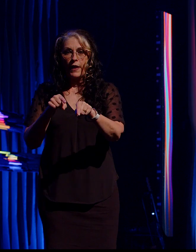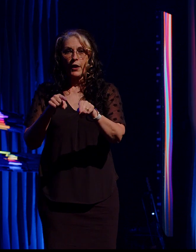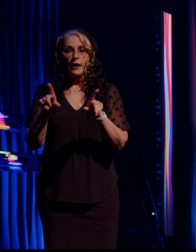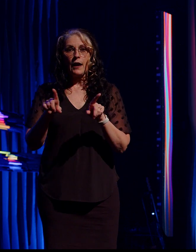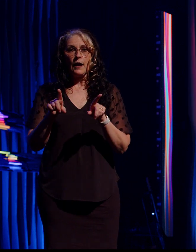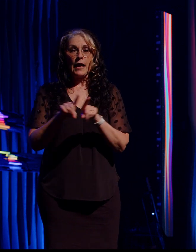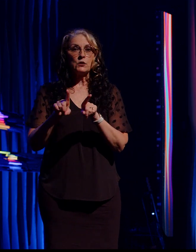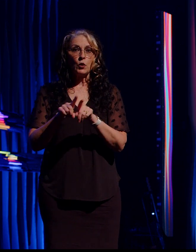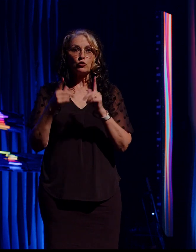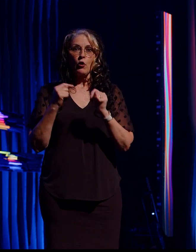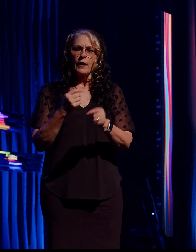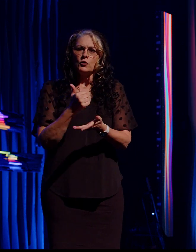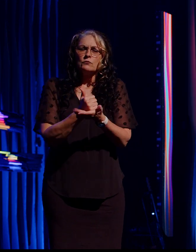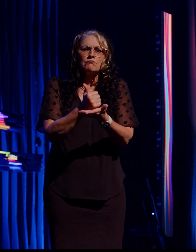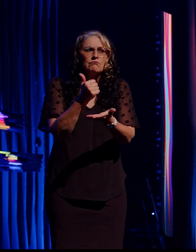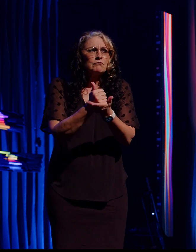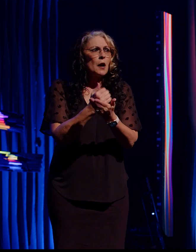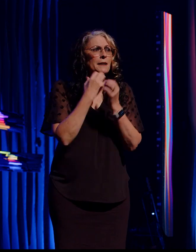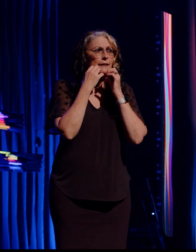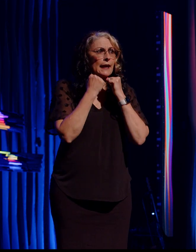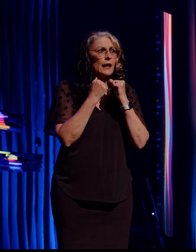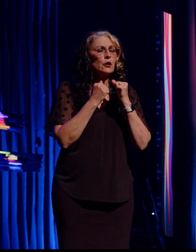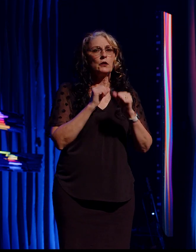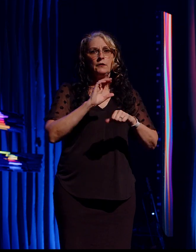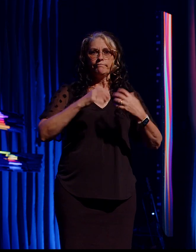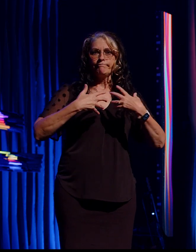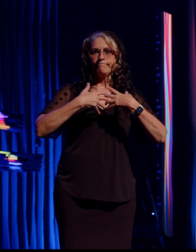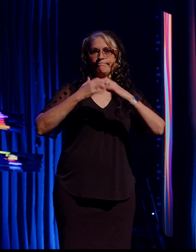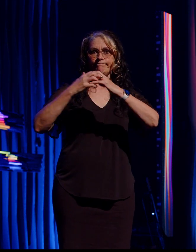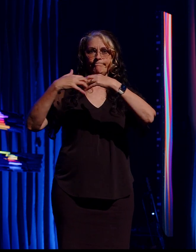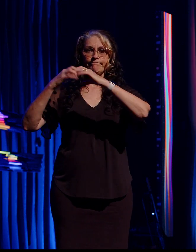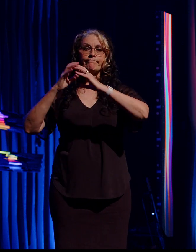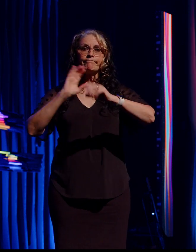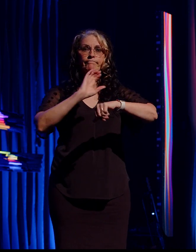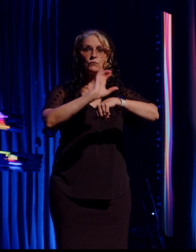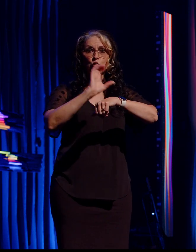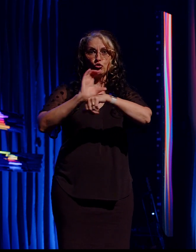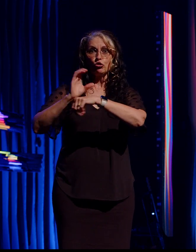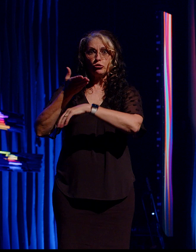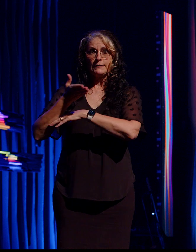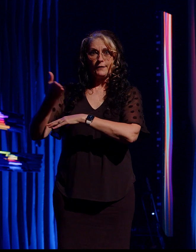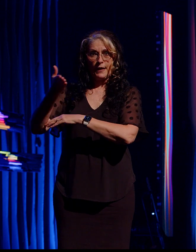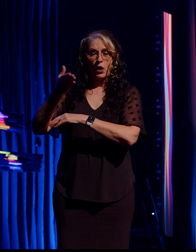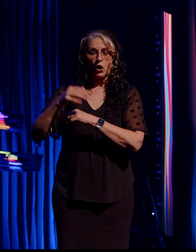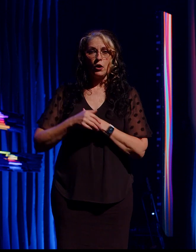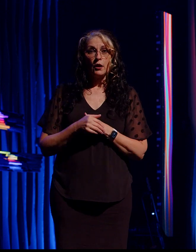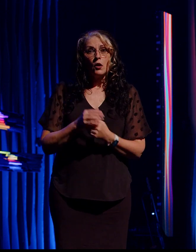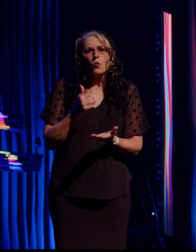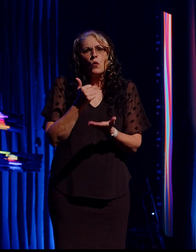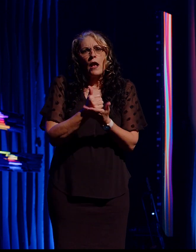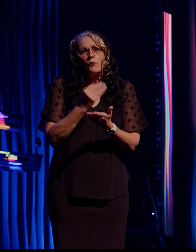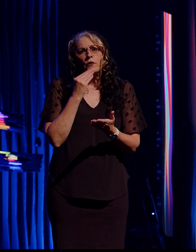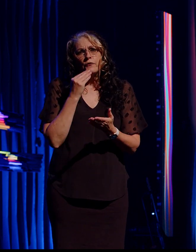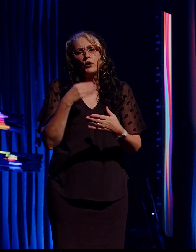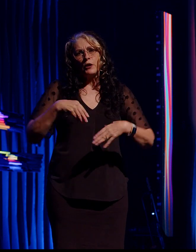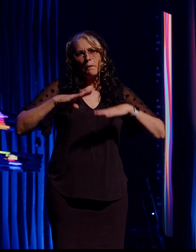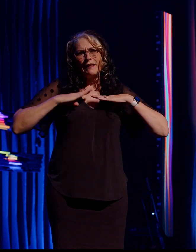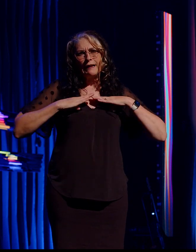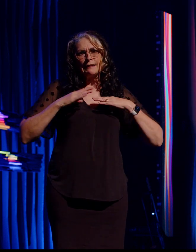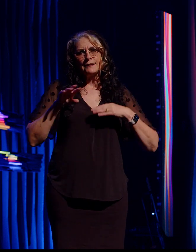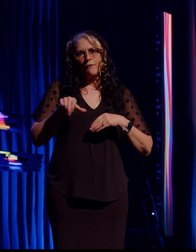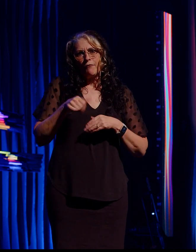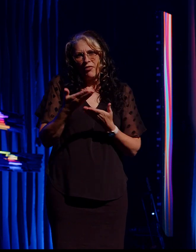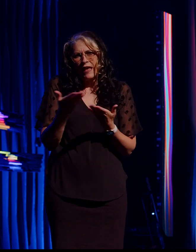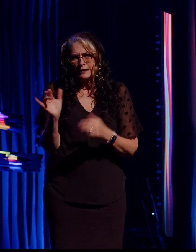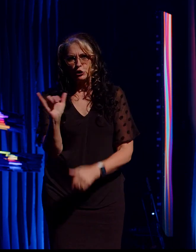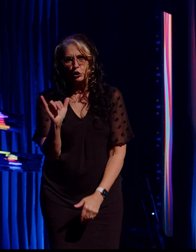we're trying to help care for these people, and churches are being formed. So we helped with food and blankets and these other things,